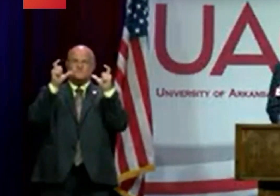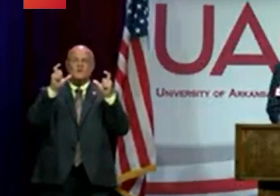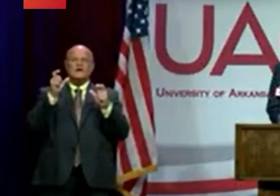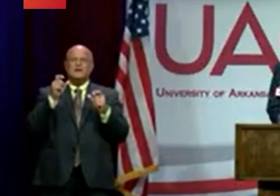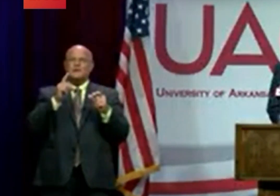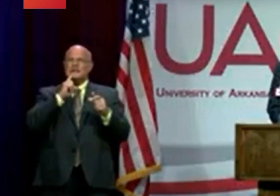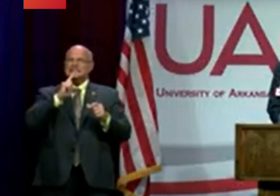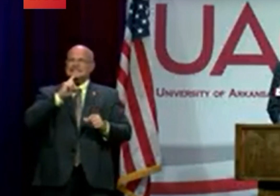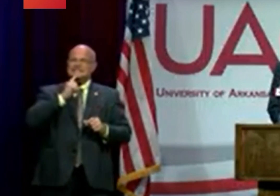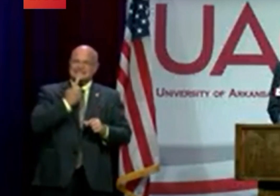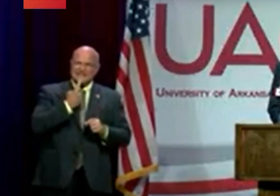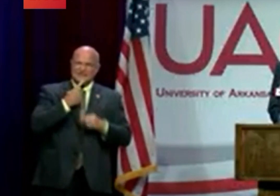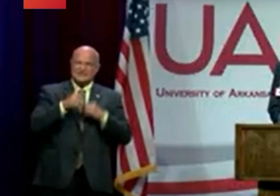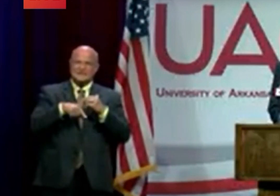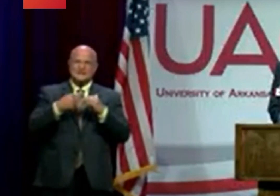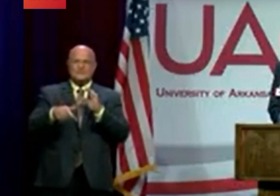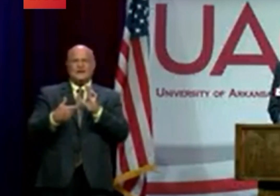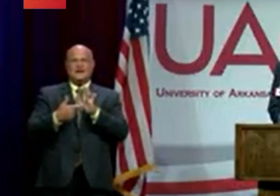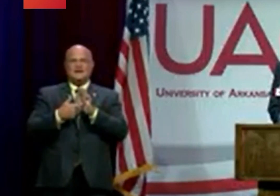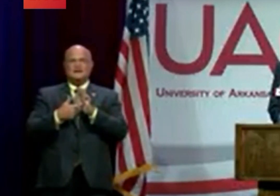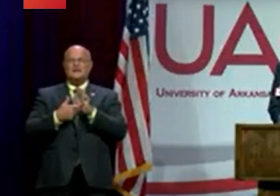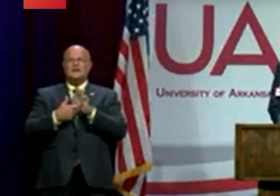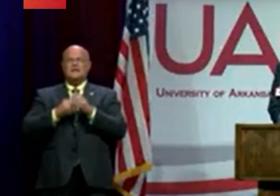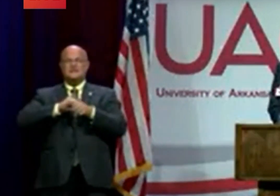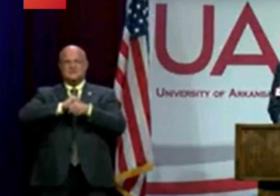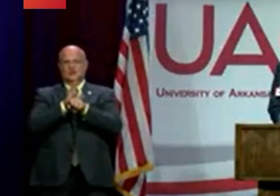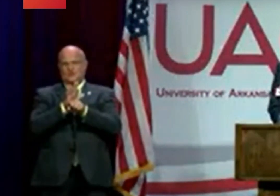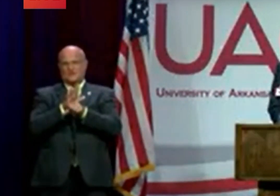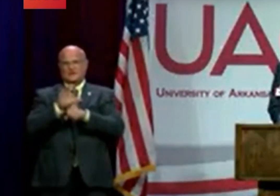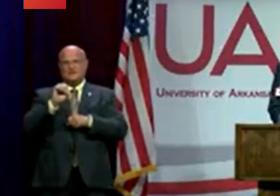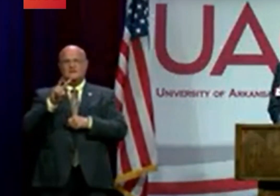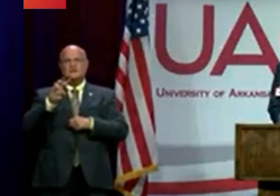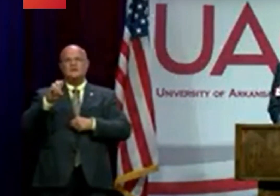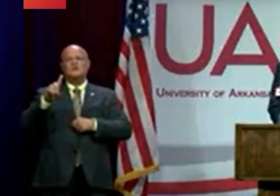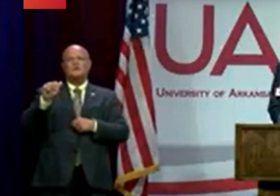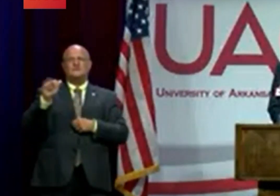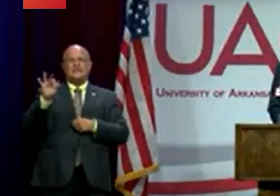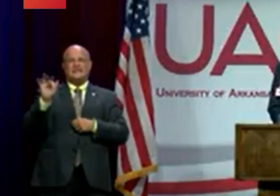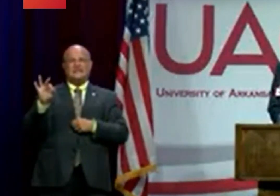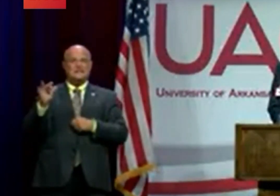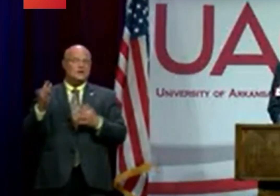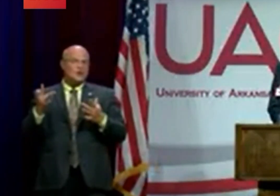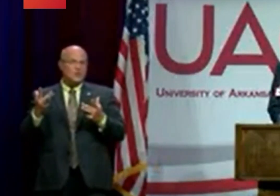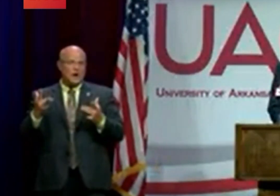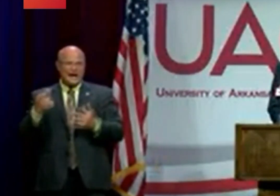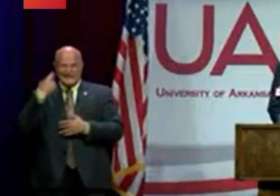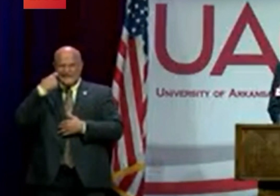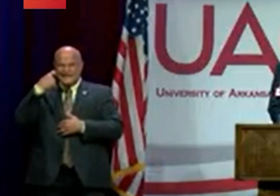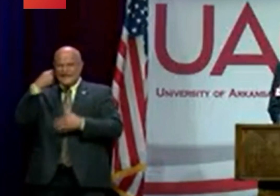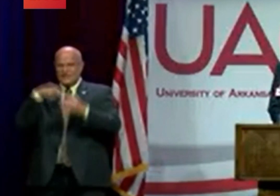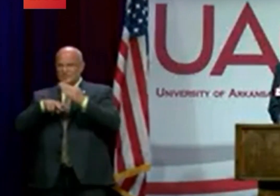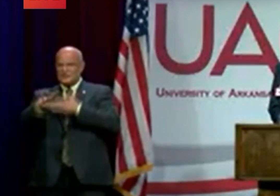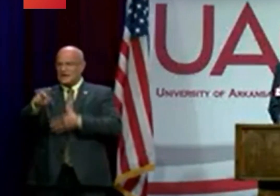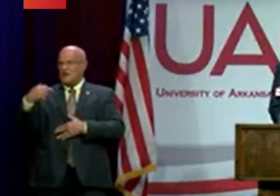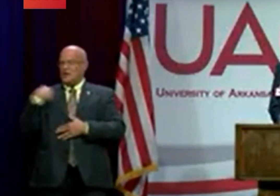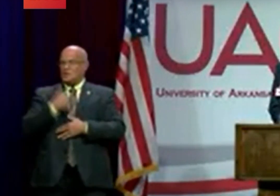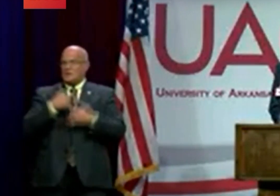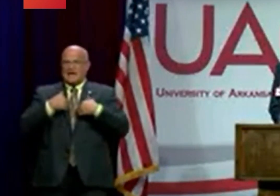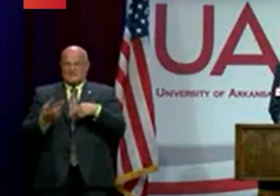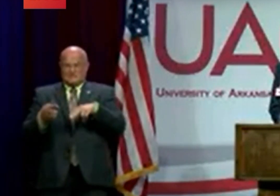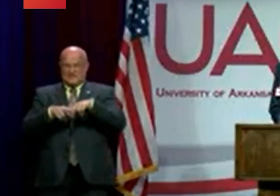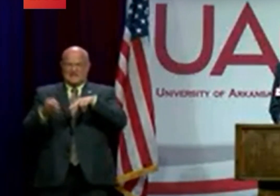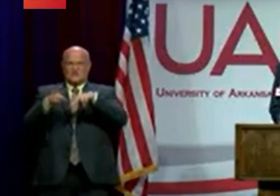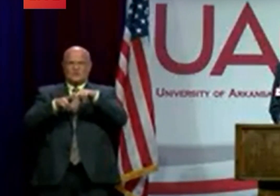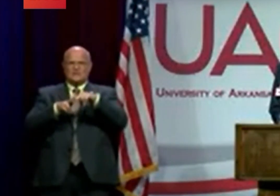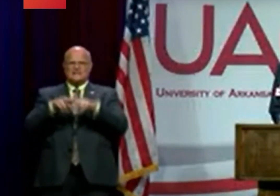the seriousness of this COVID-19, because their latest projection is that we could have an increase